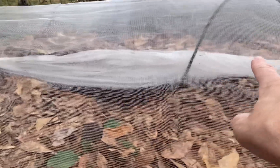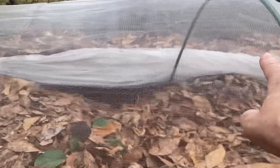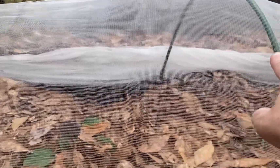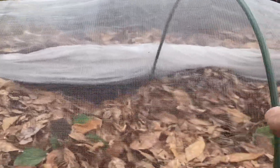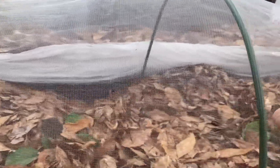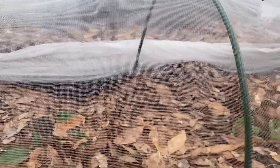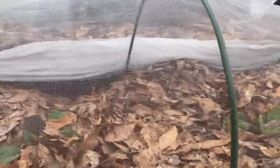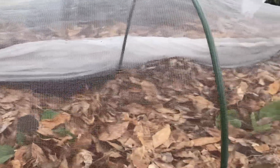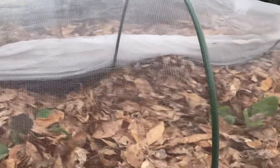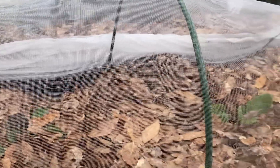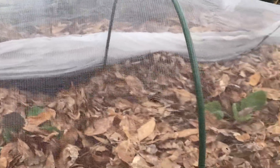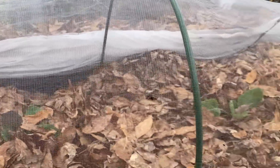for a while.